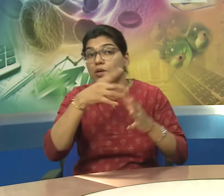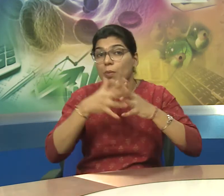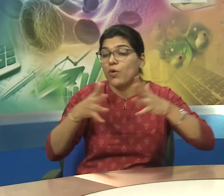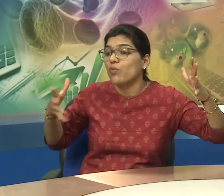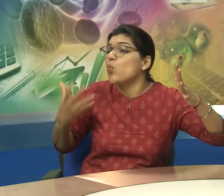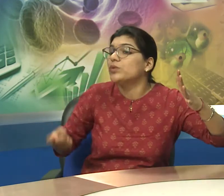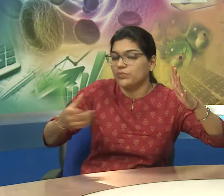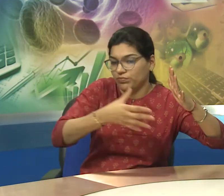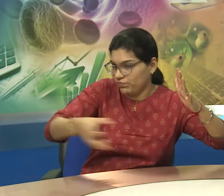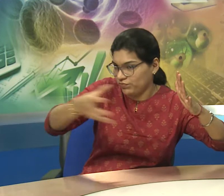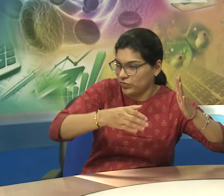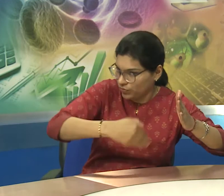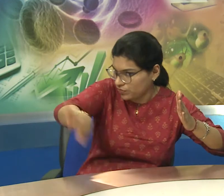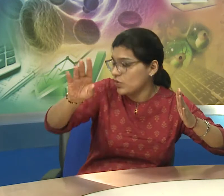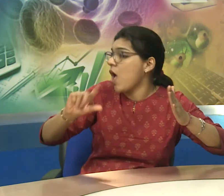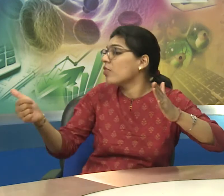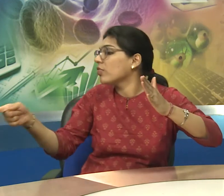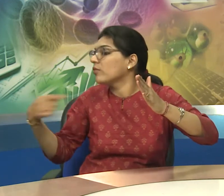and sell in relatively